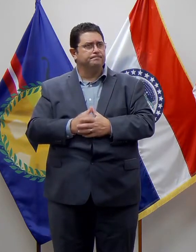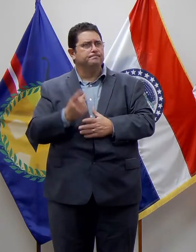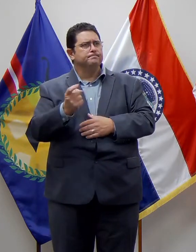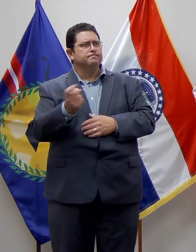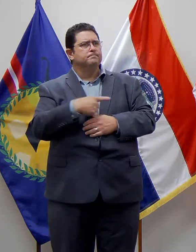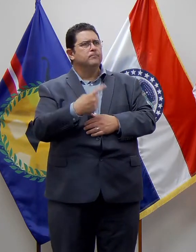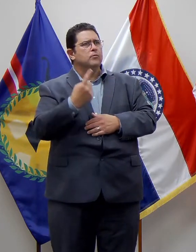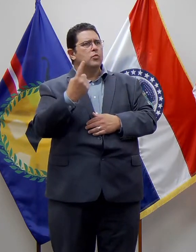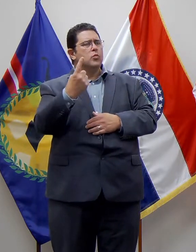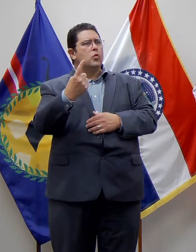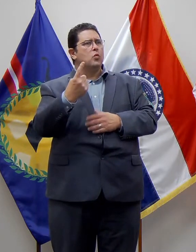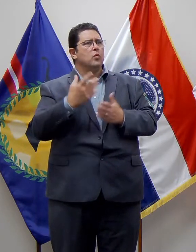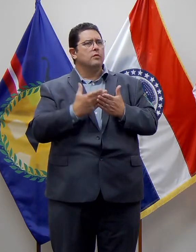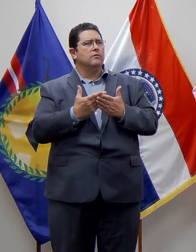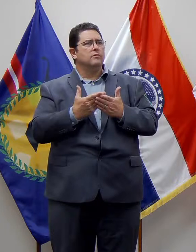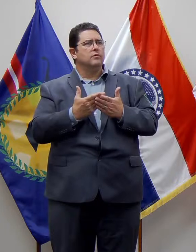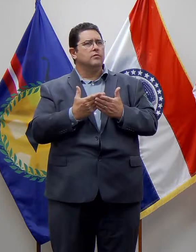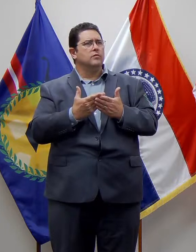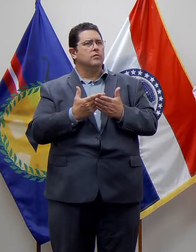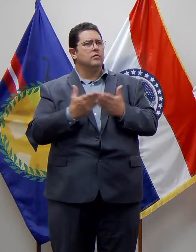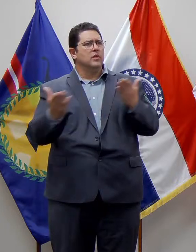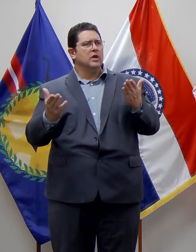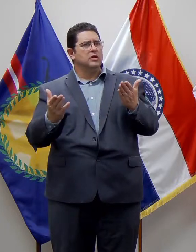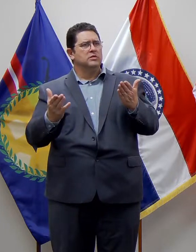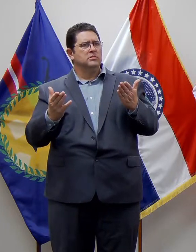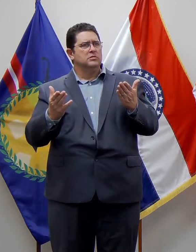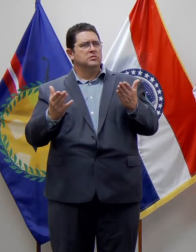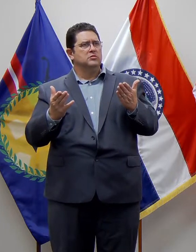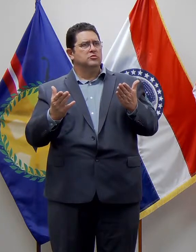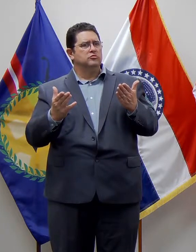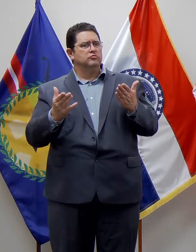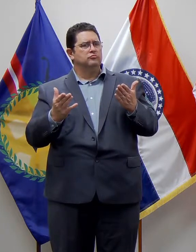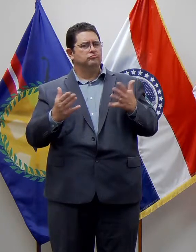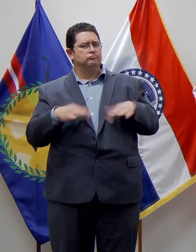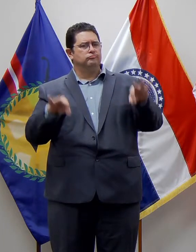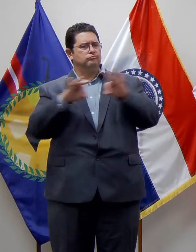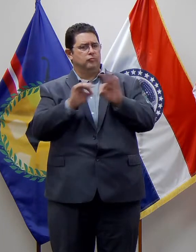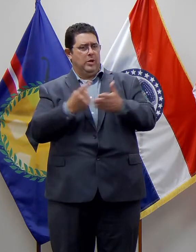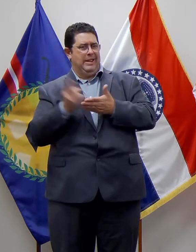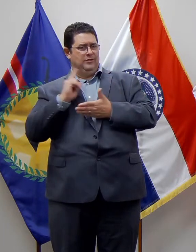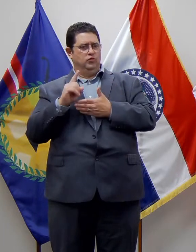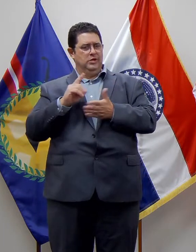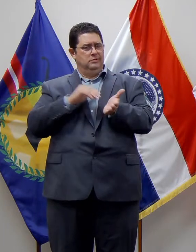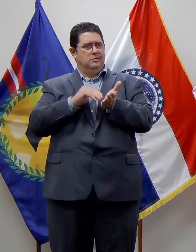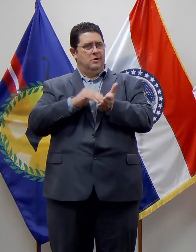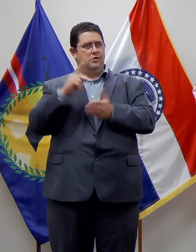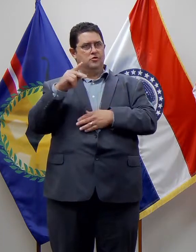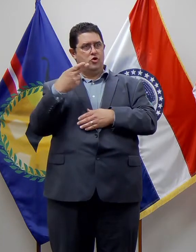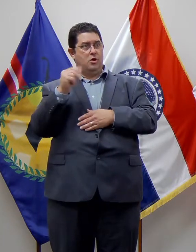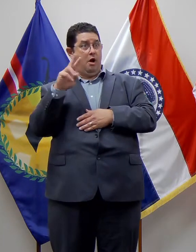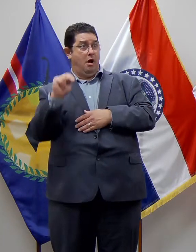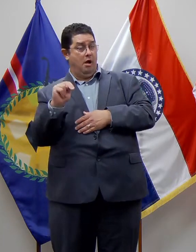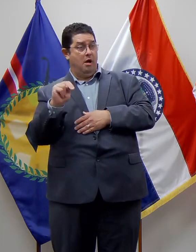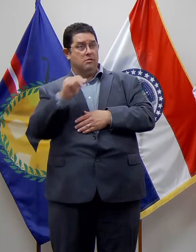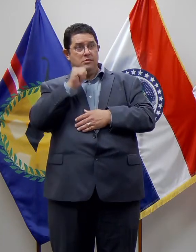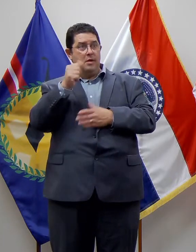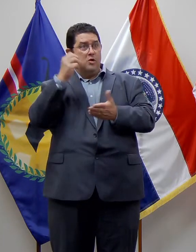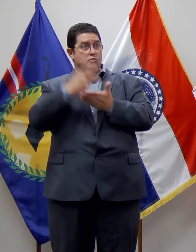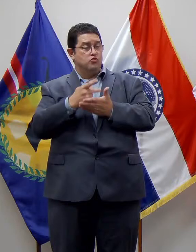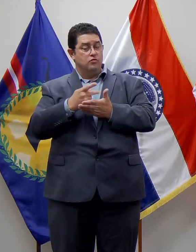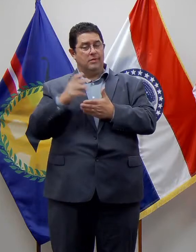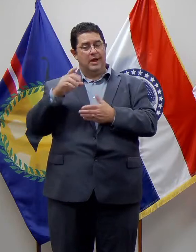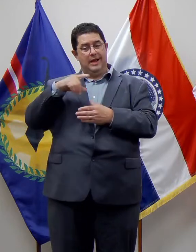One of the things that was notable last week is that Dr. Khan still hasn't been approved by the county council